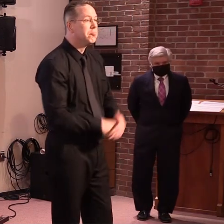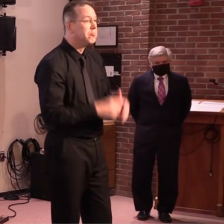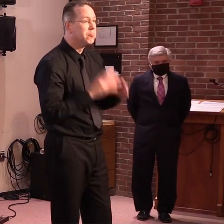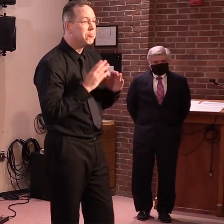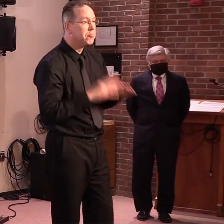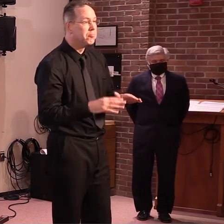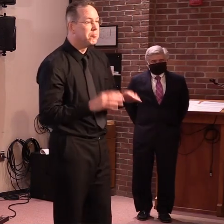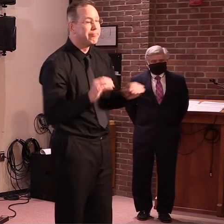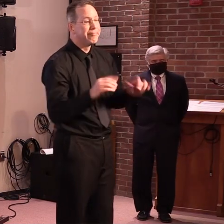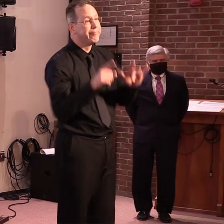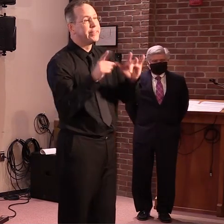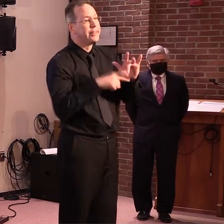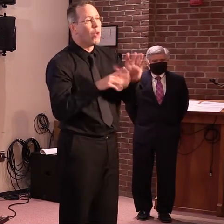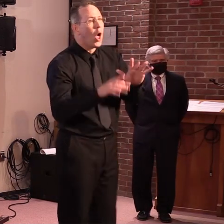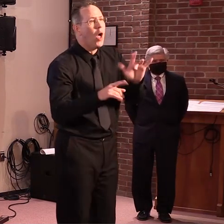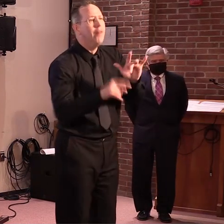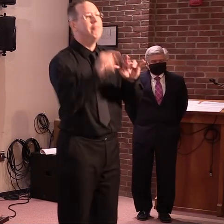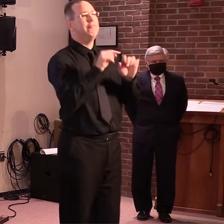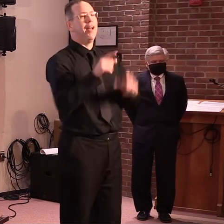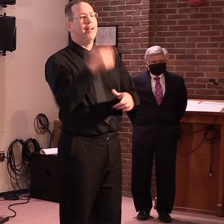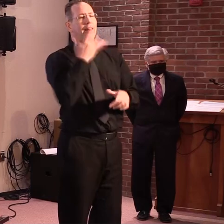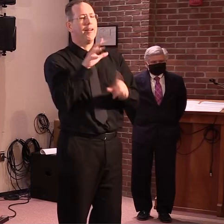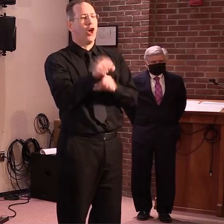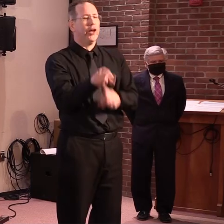All right.